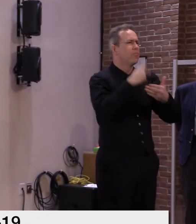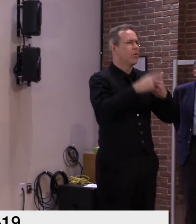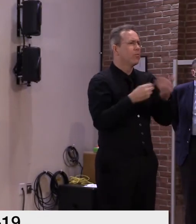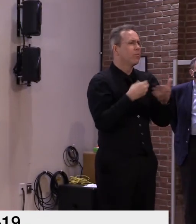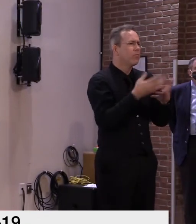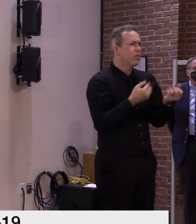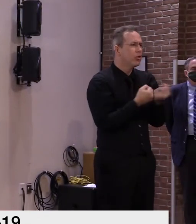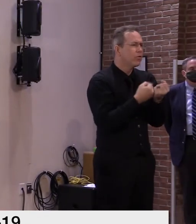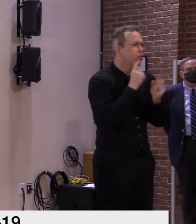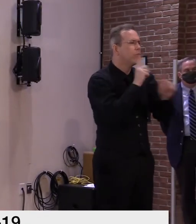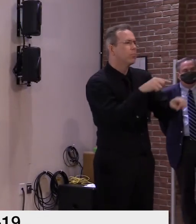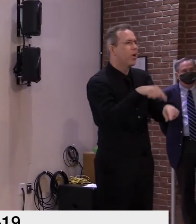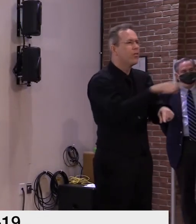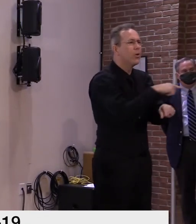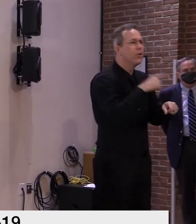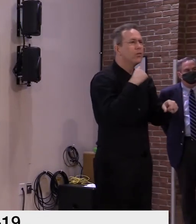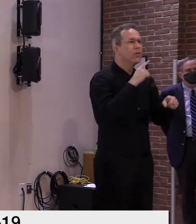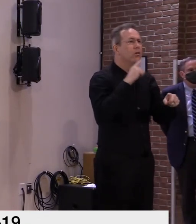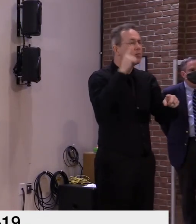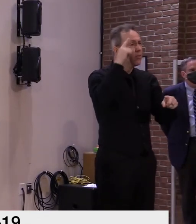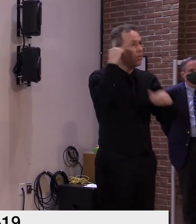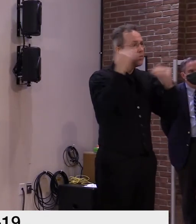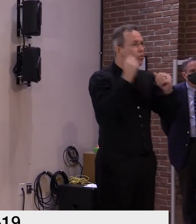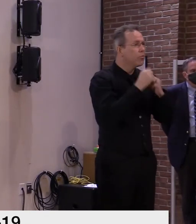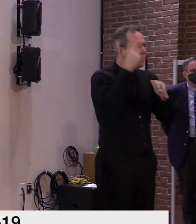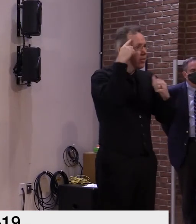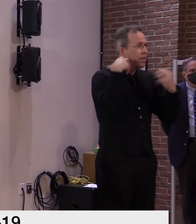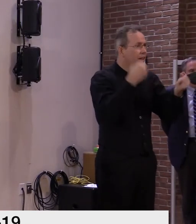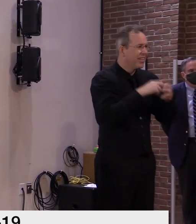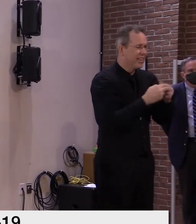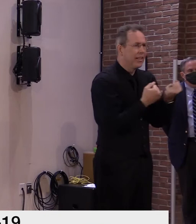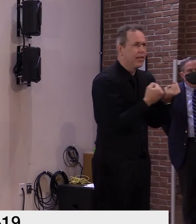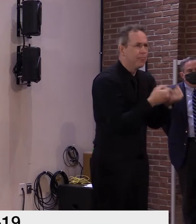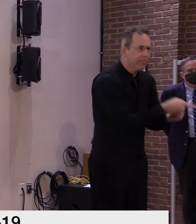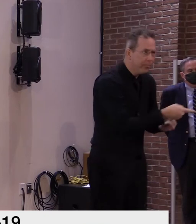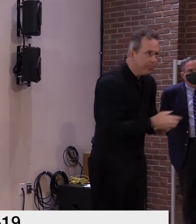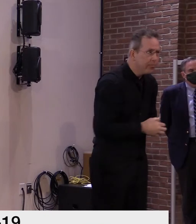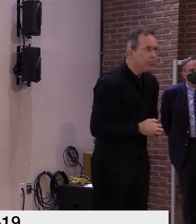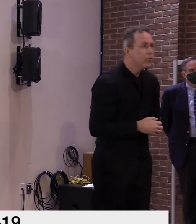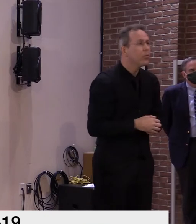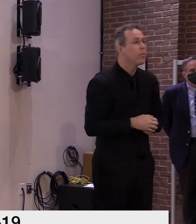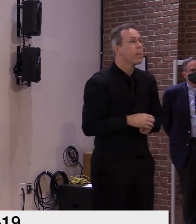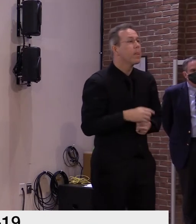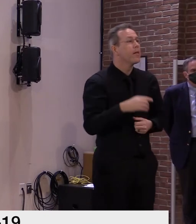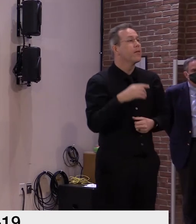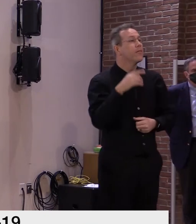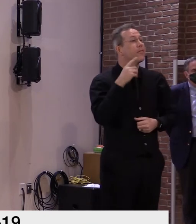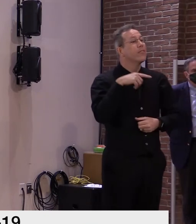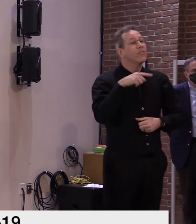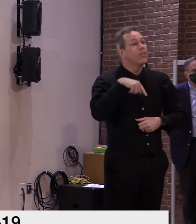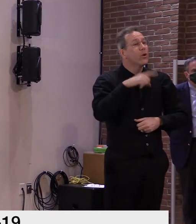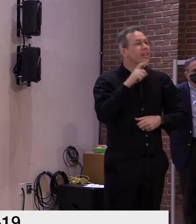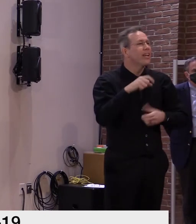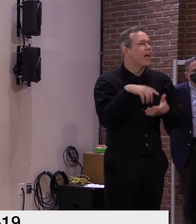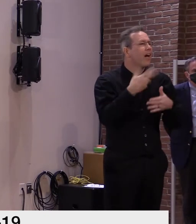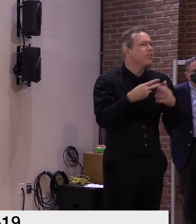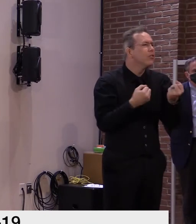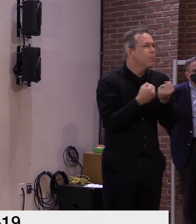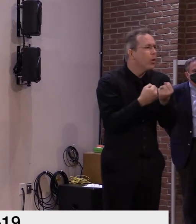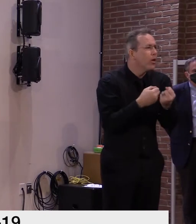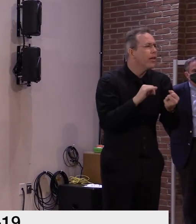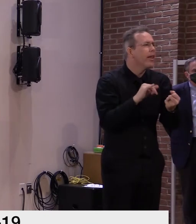the state. We also have stood up COVID Supports Vermont, which I spoke about many weeks ago in terms of